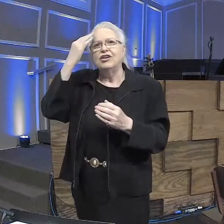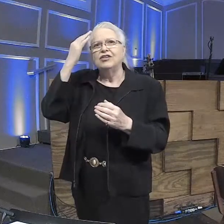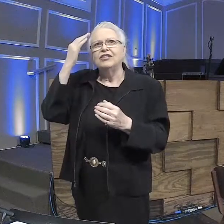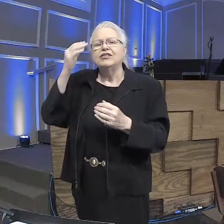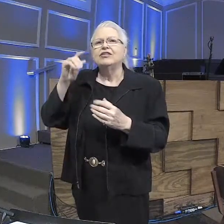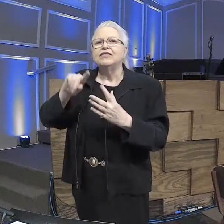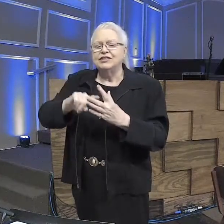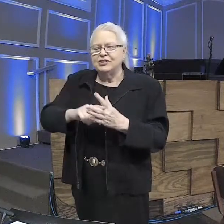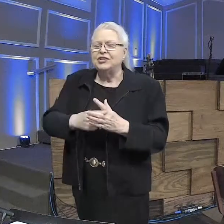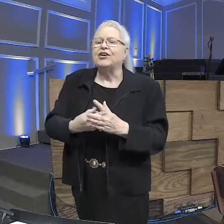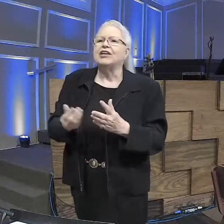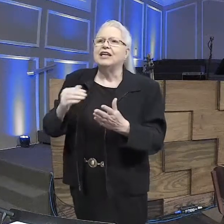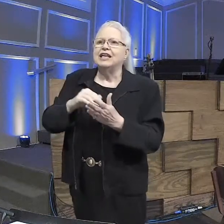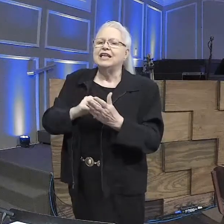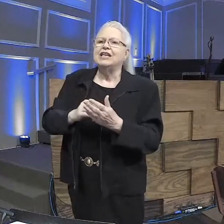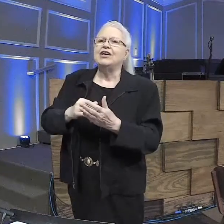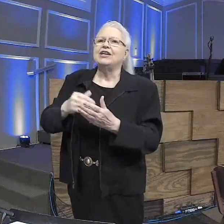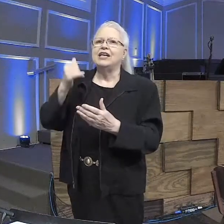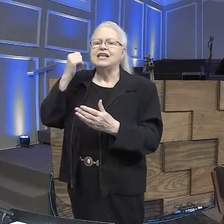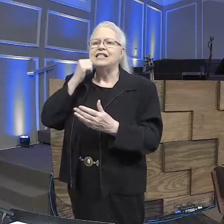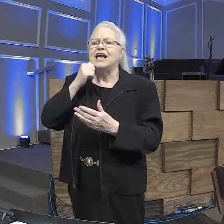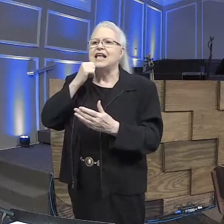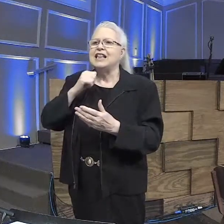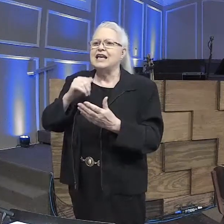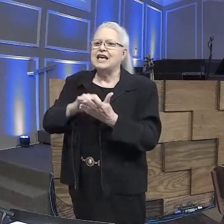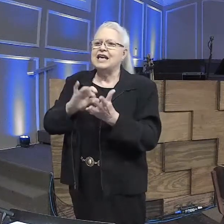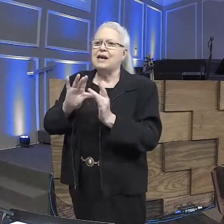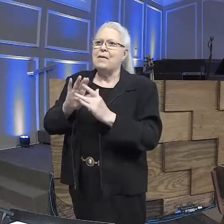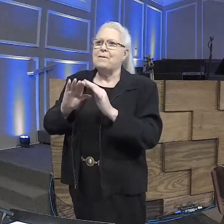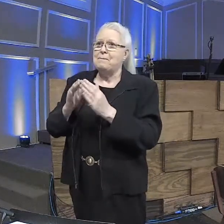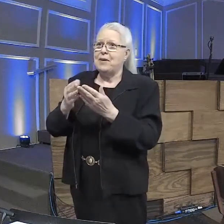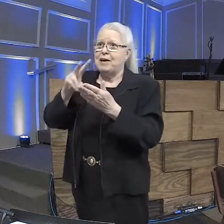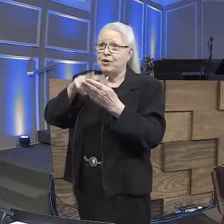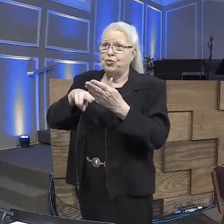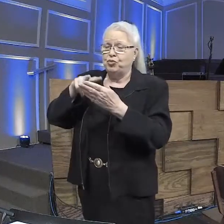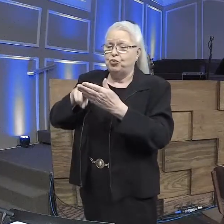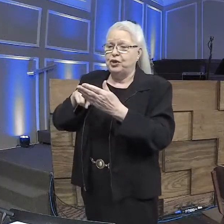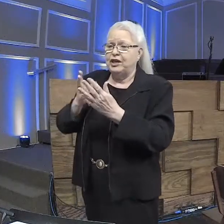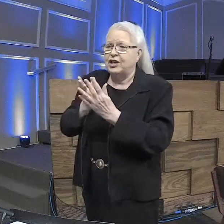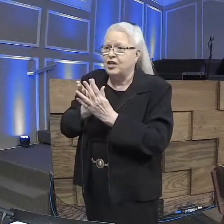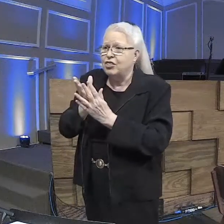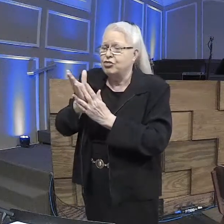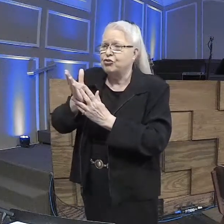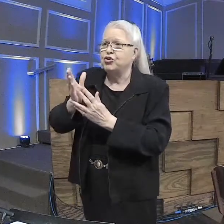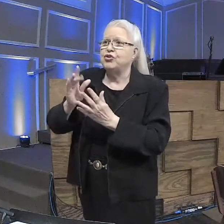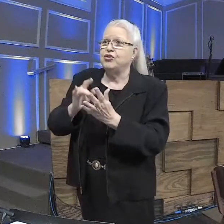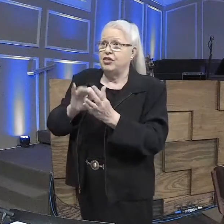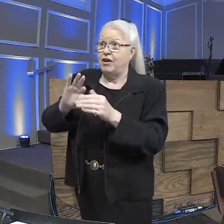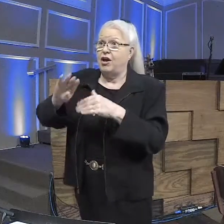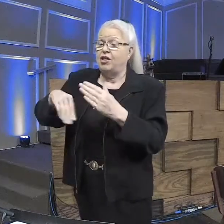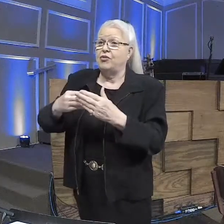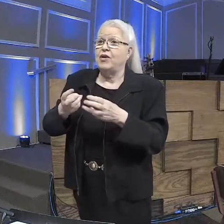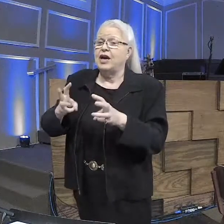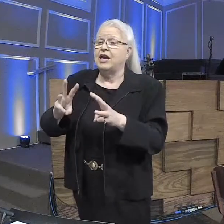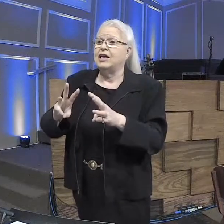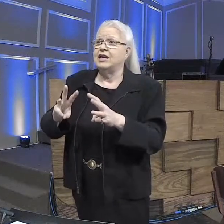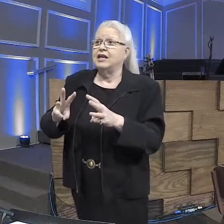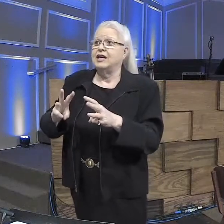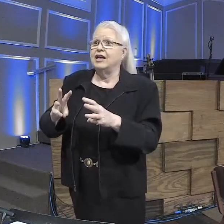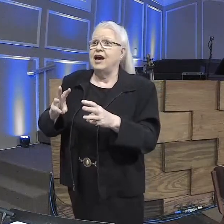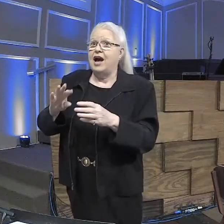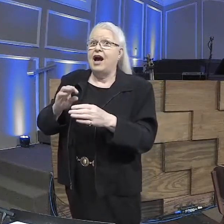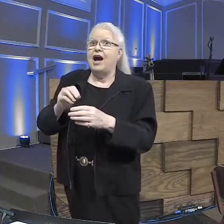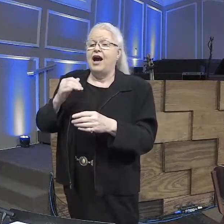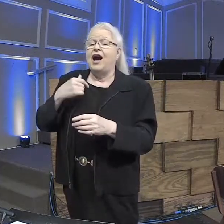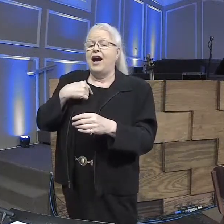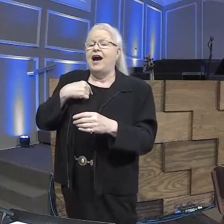Bible reading again to read the Bible through in 2021. I'm happy to report 3 days in, I am up with my daily Bible reading, and I hope